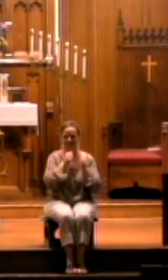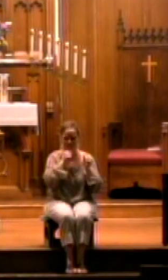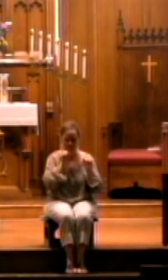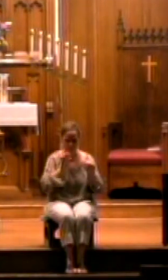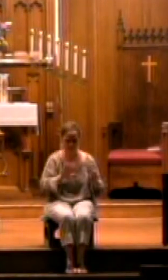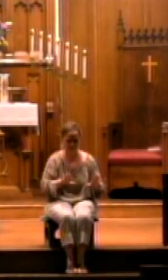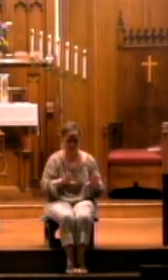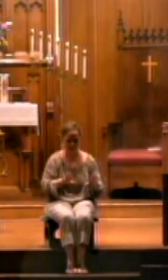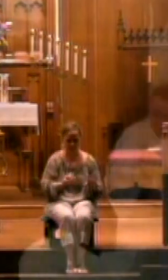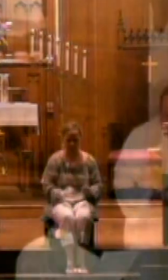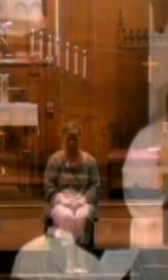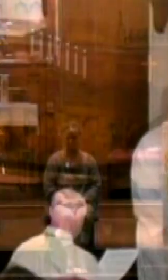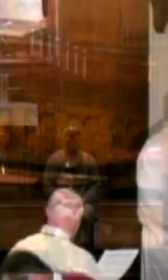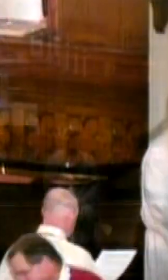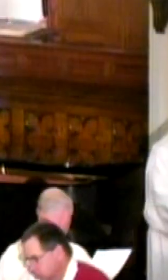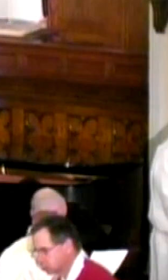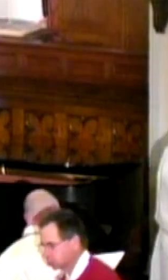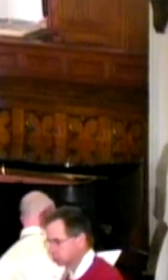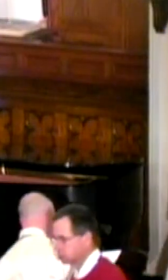543.